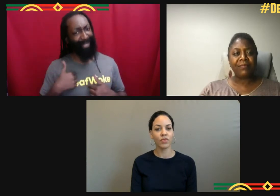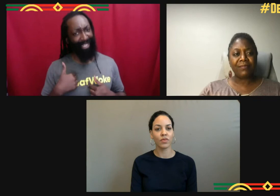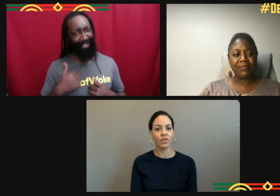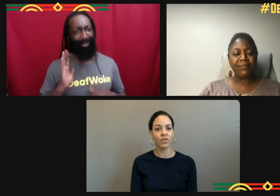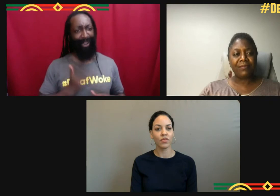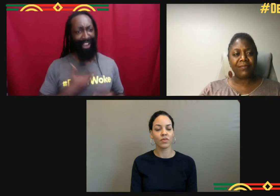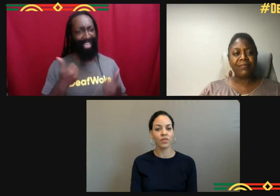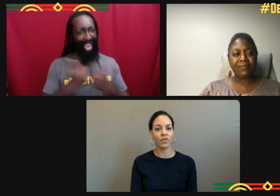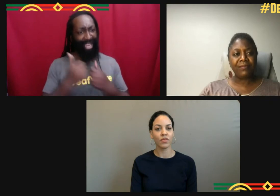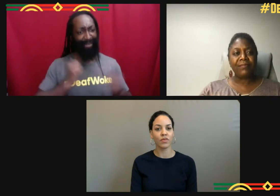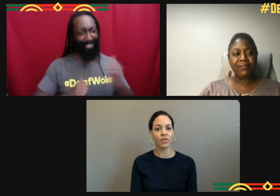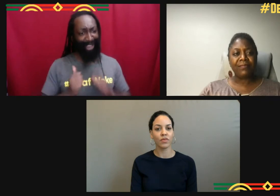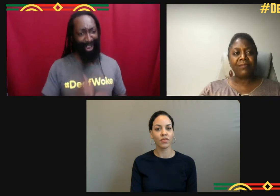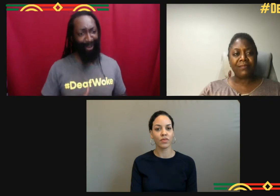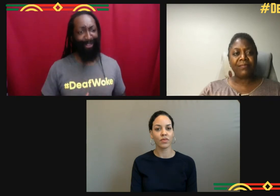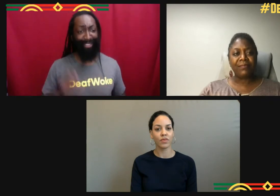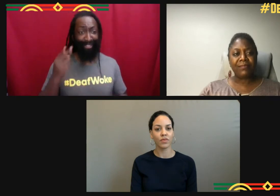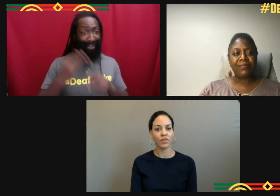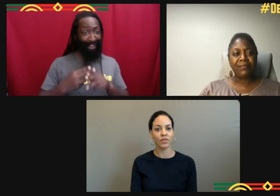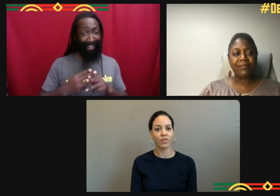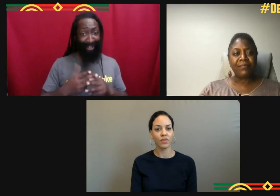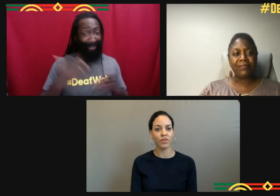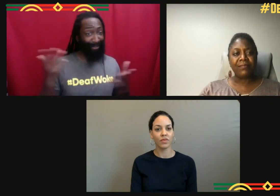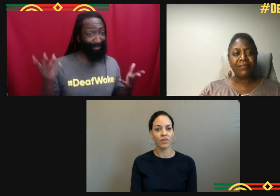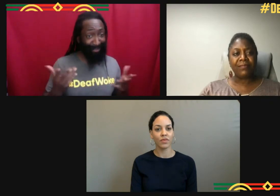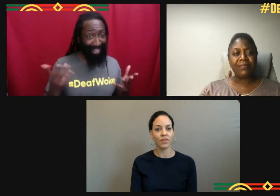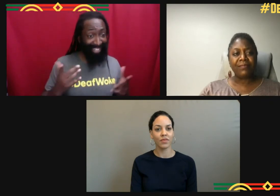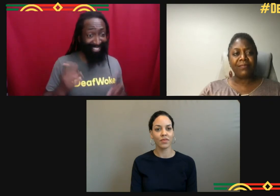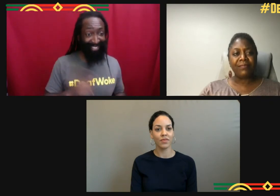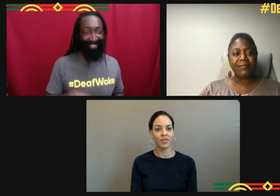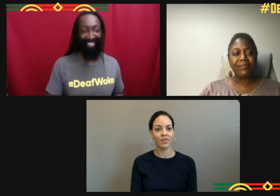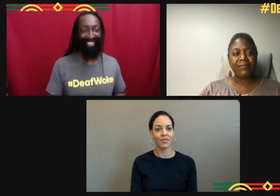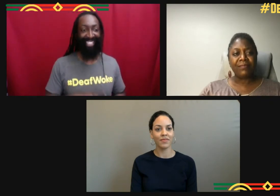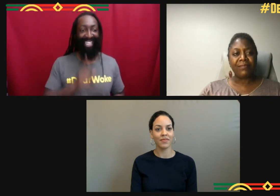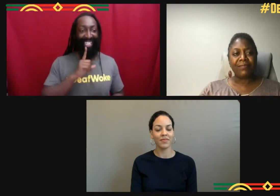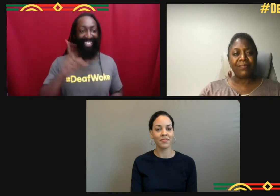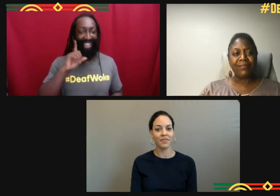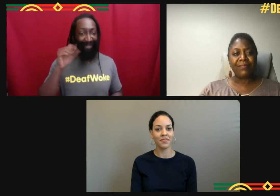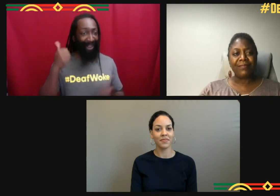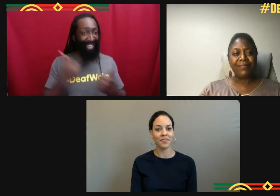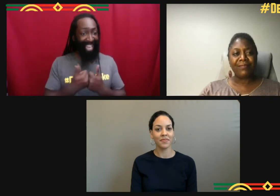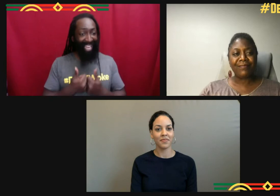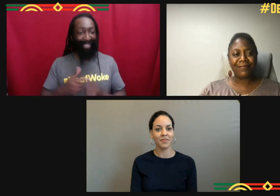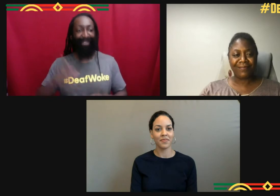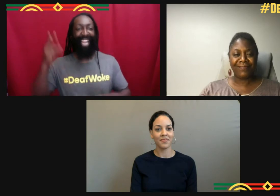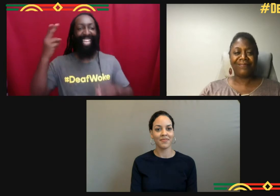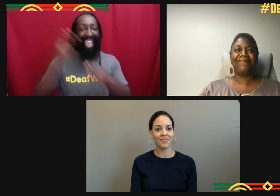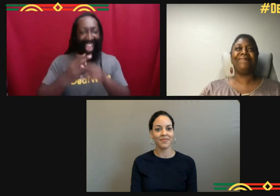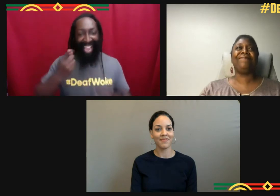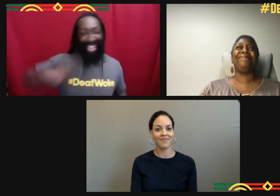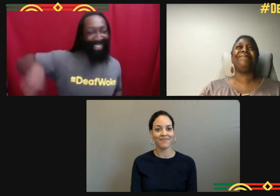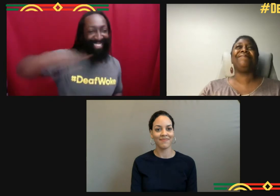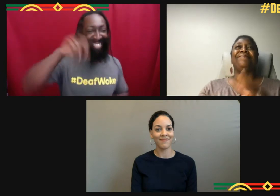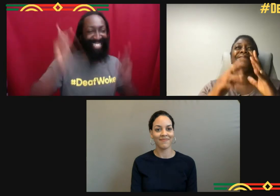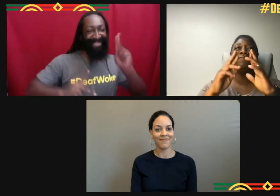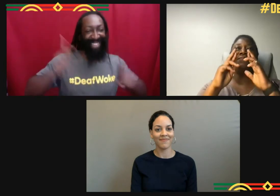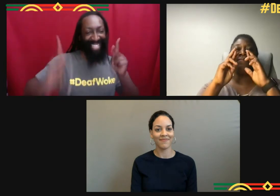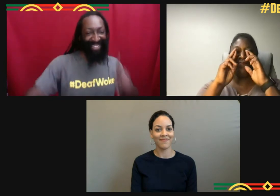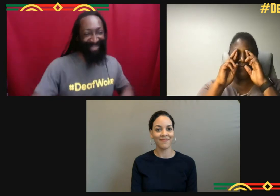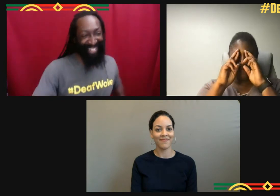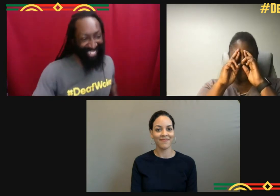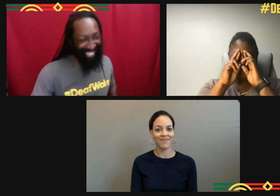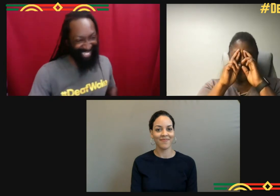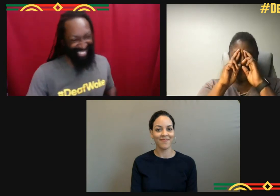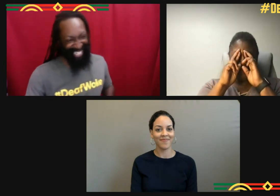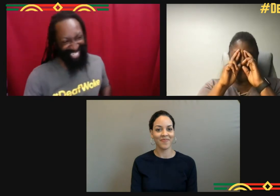who's influenced you. So now our next segment, I welcome you to our game show. It's